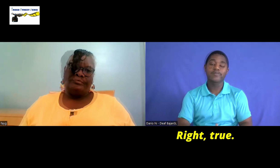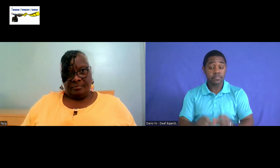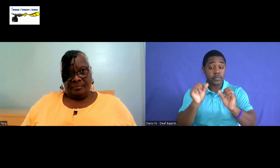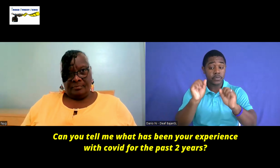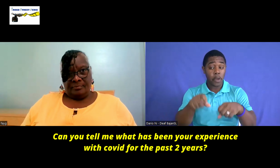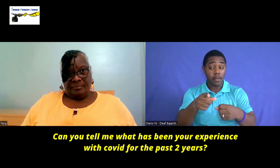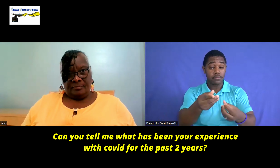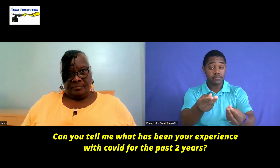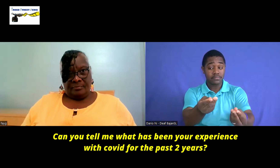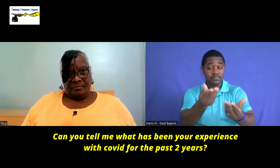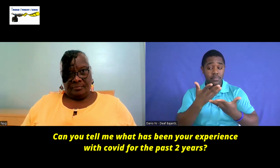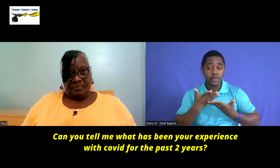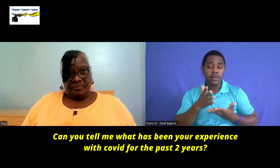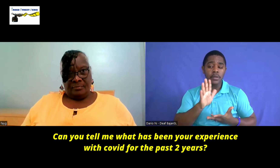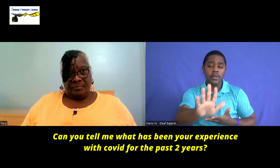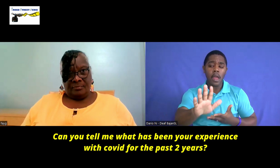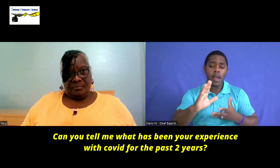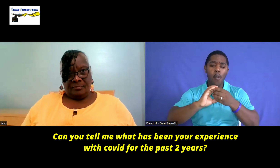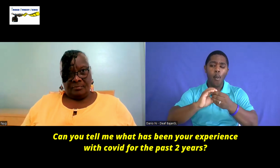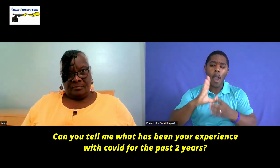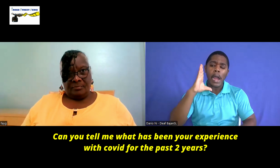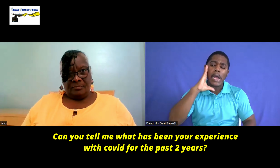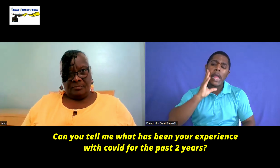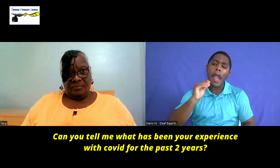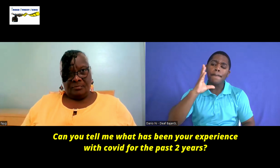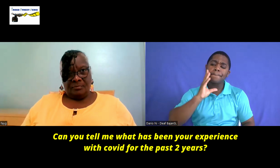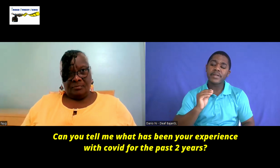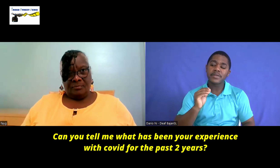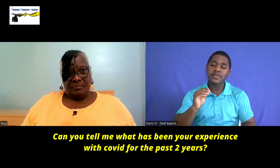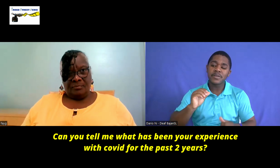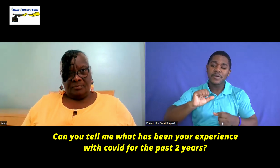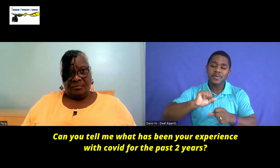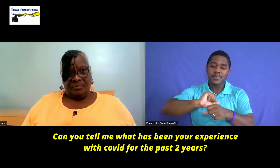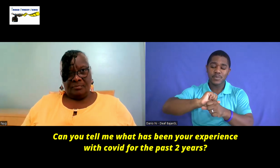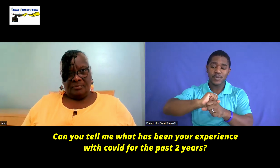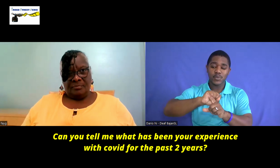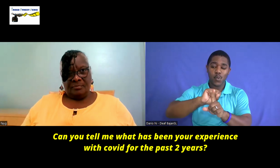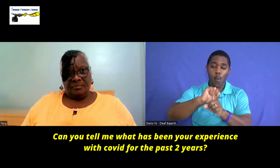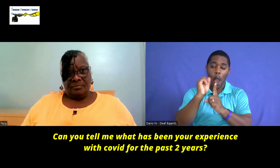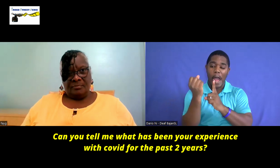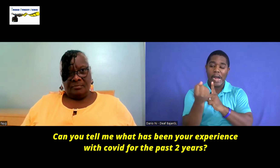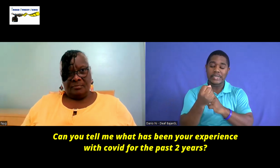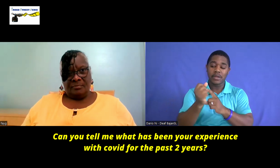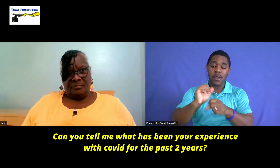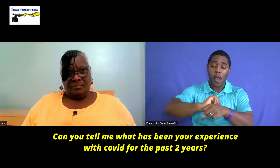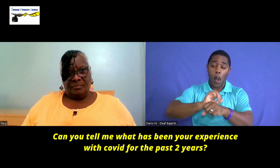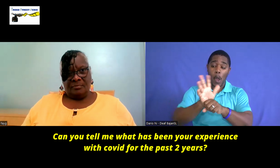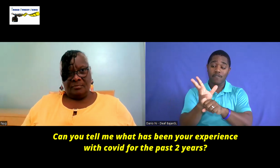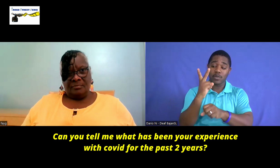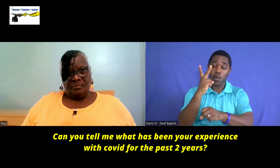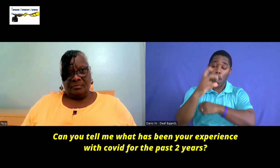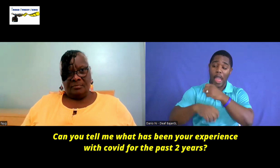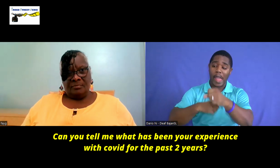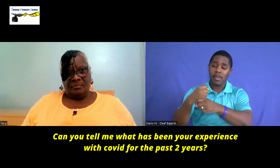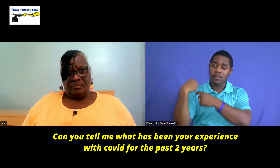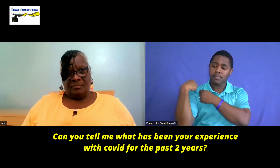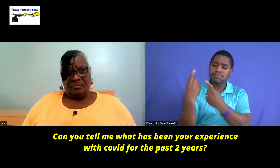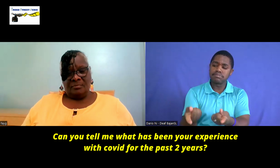Right, true. Can you tell me what has been your experience with COVID for the past 2 years?